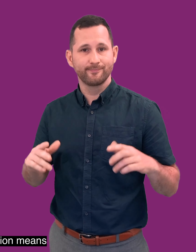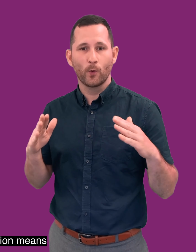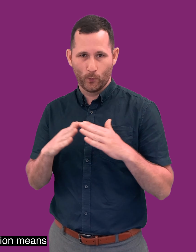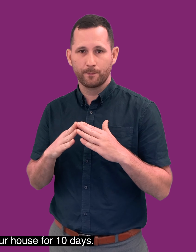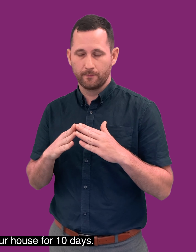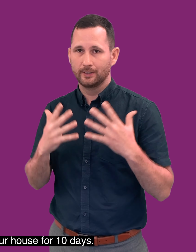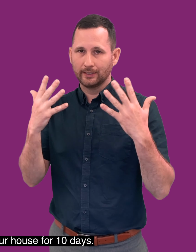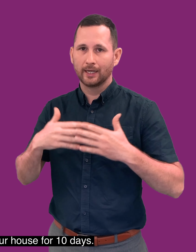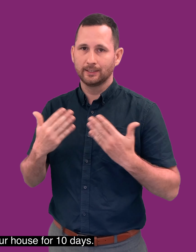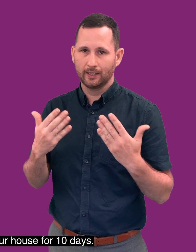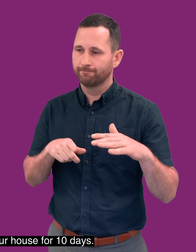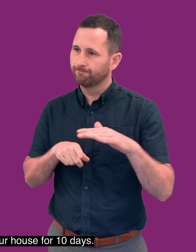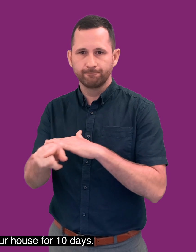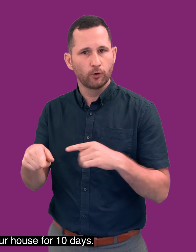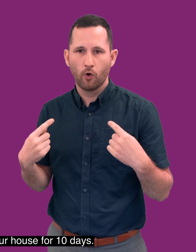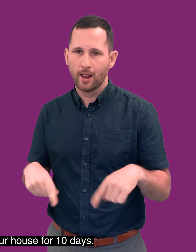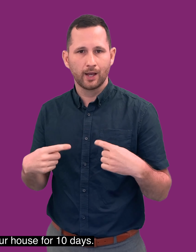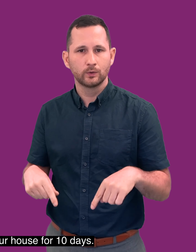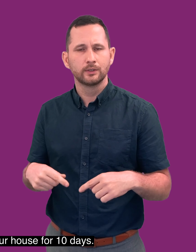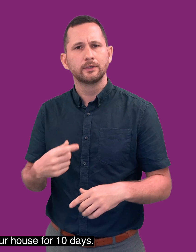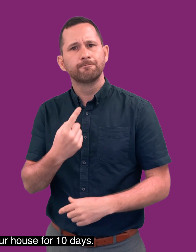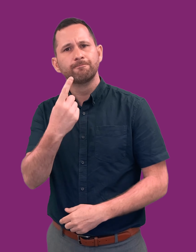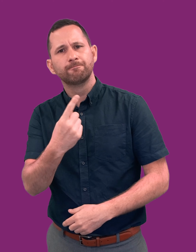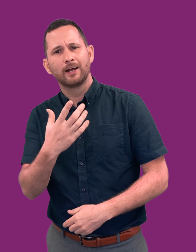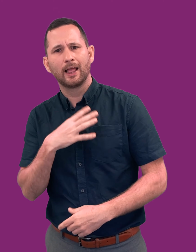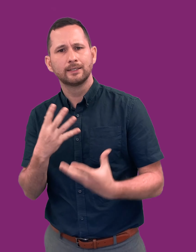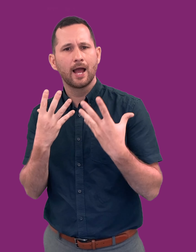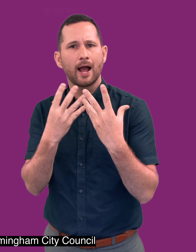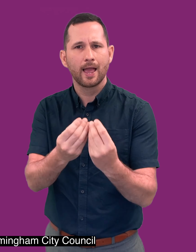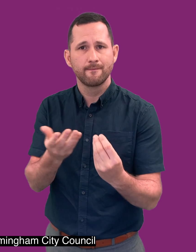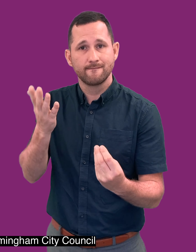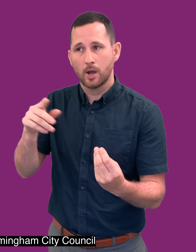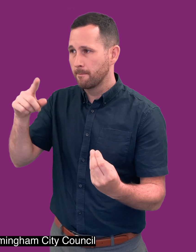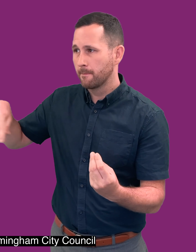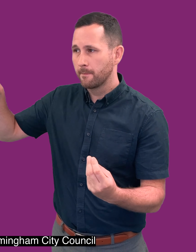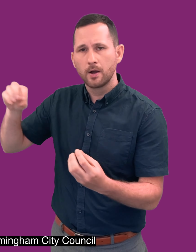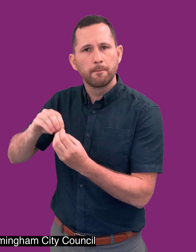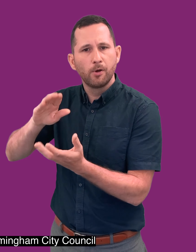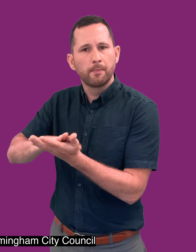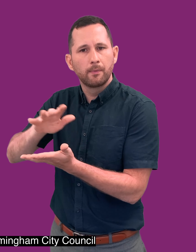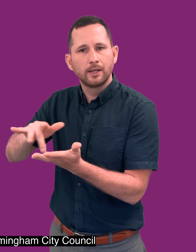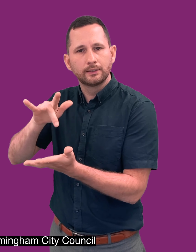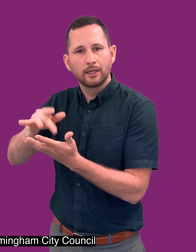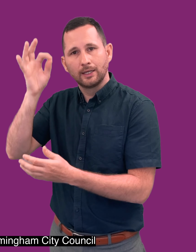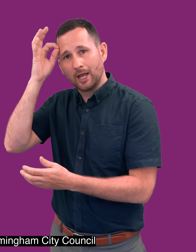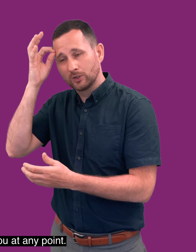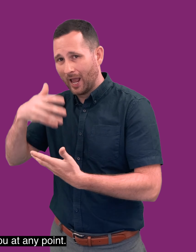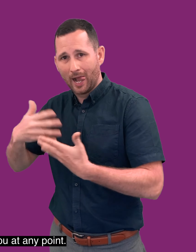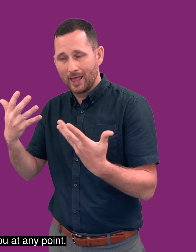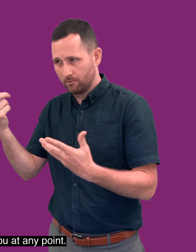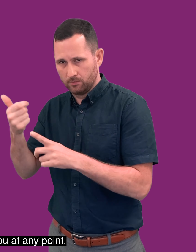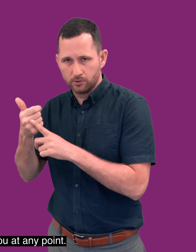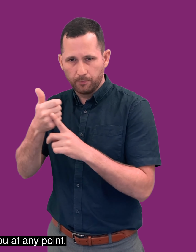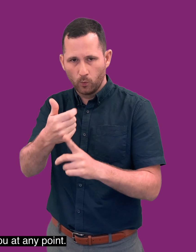Self-isolation means you cannot leave your house for 10 days. If you need help, Birmingham City Council can